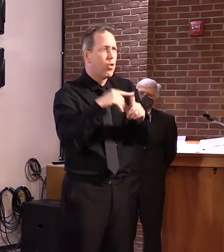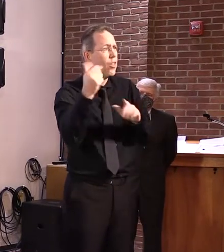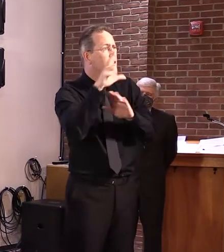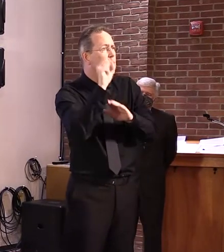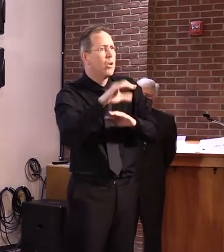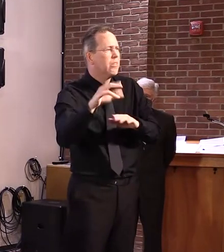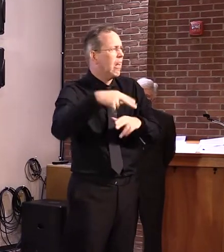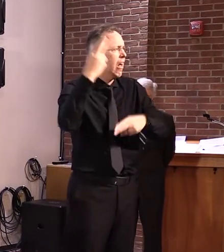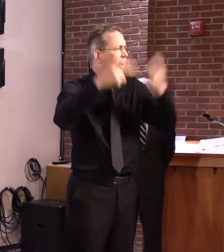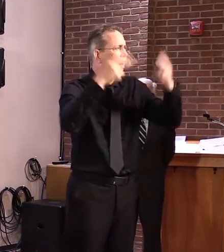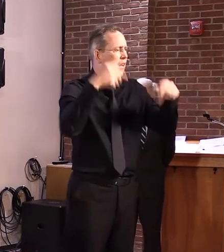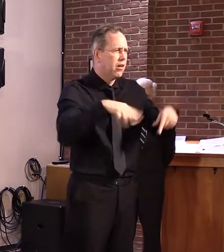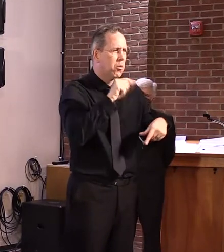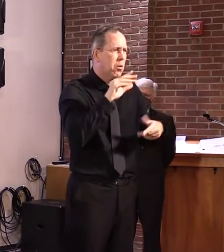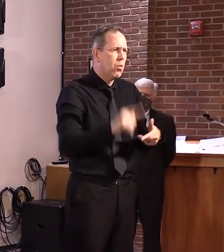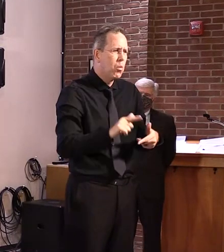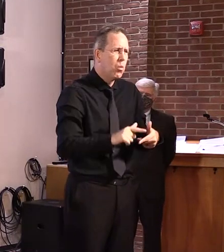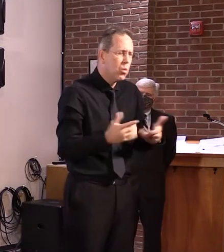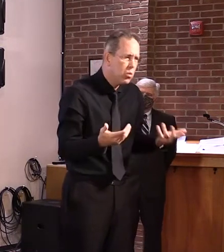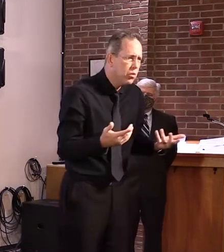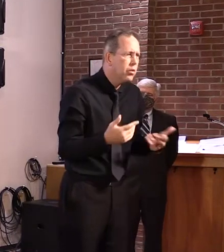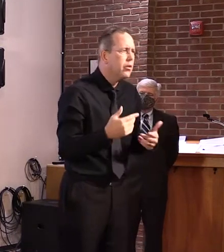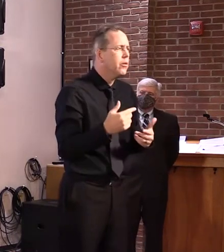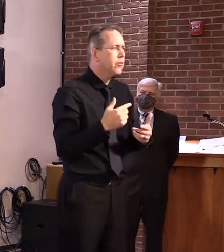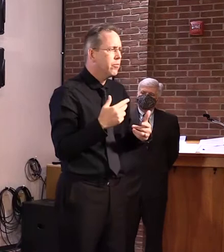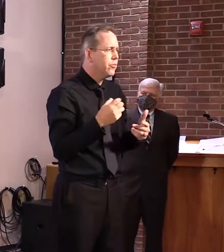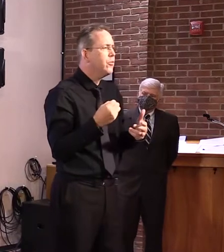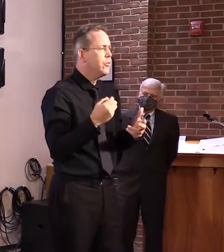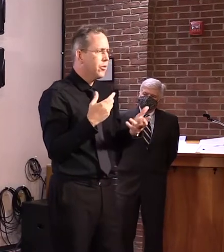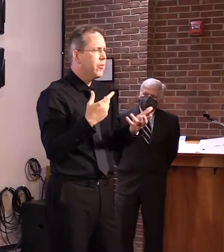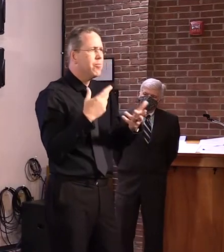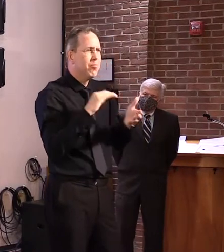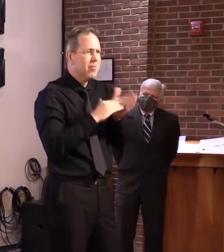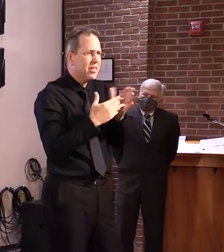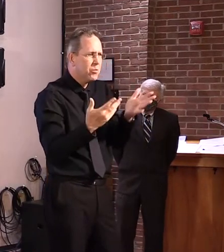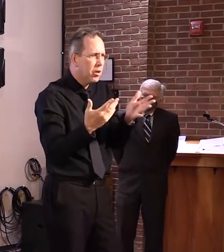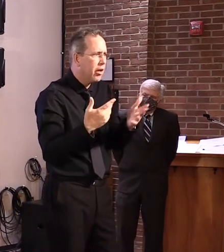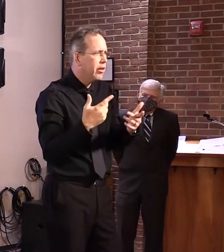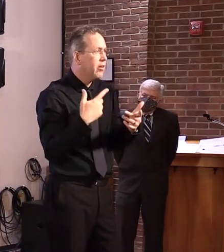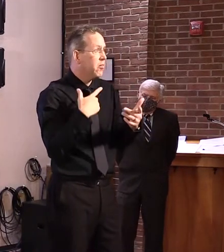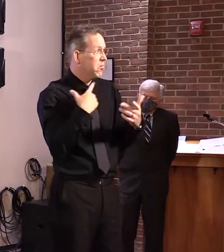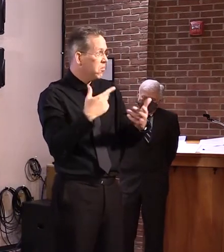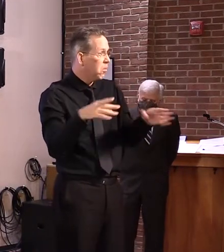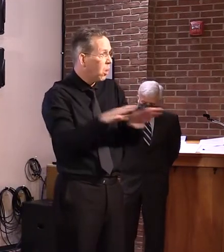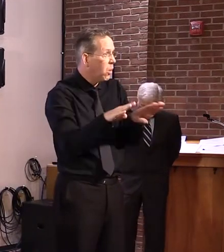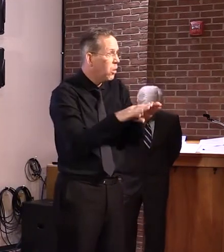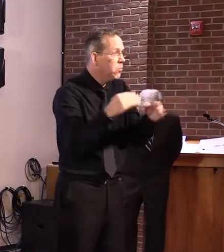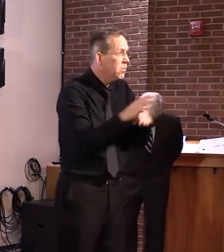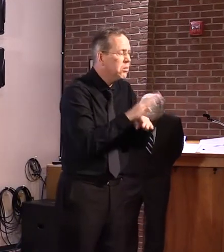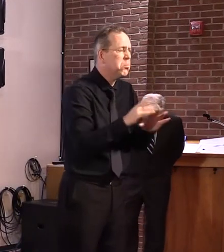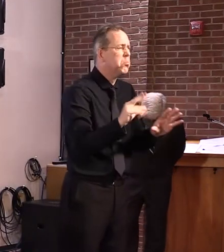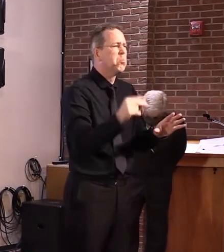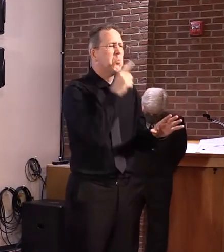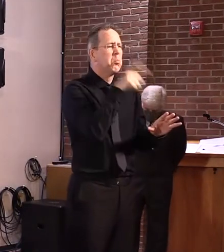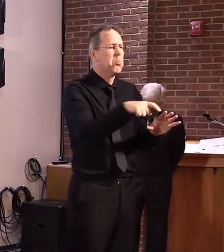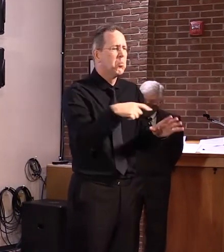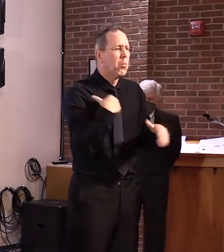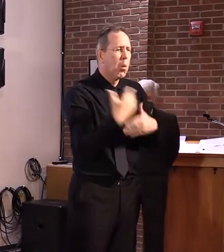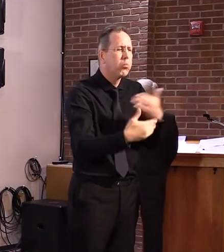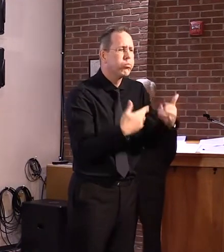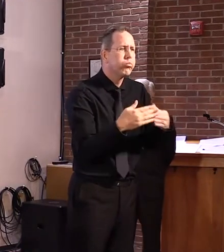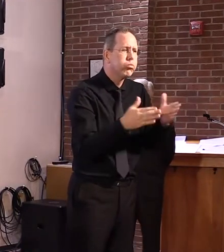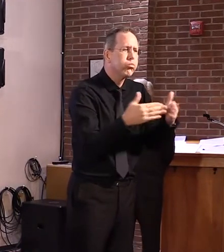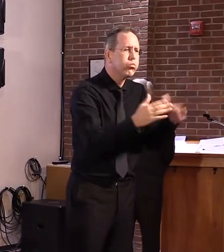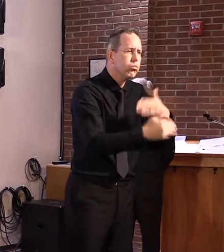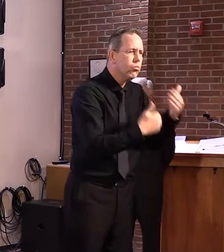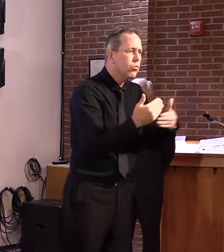not contemplating tightening the spigot at this point in time. But if we did see the numbers rise, then that